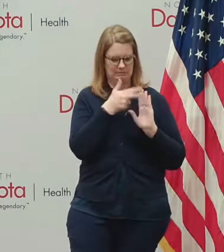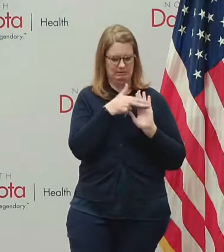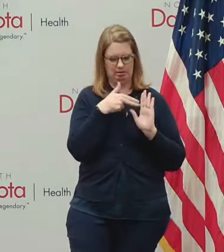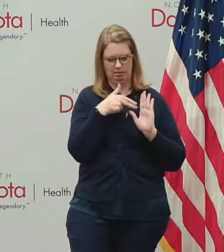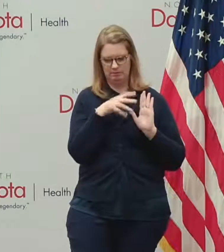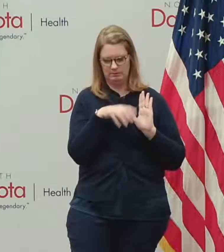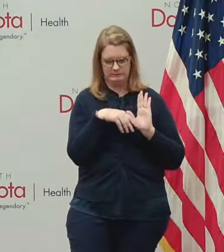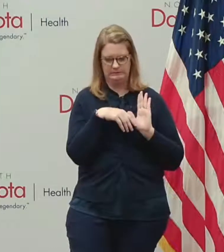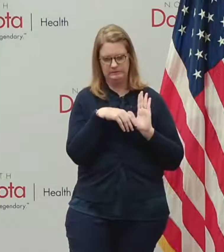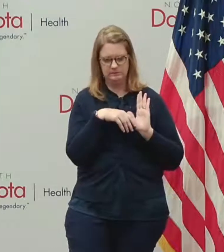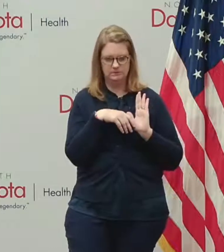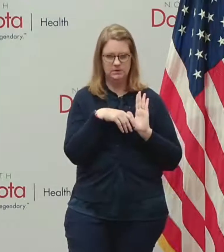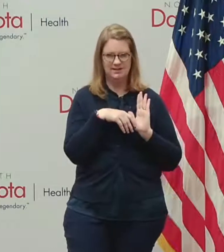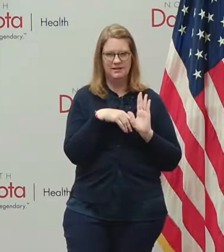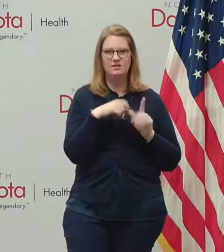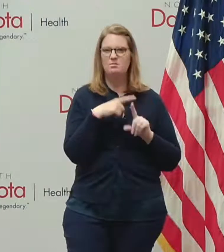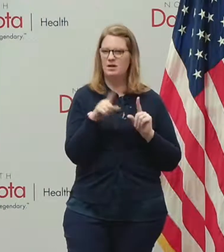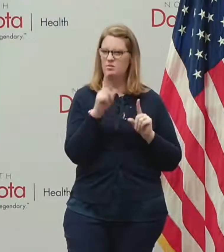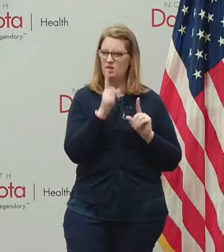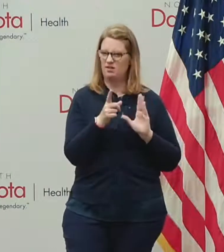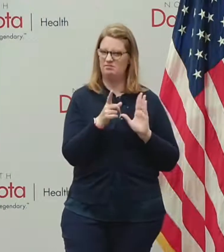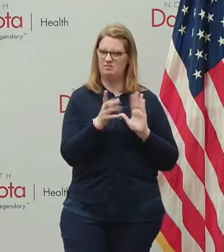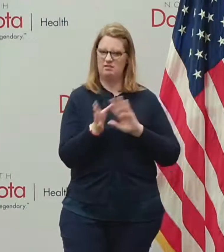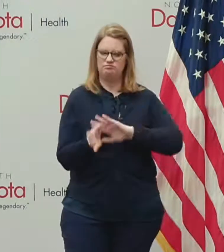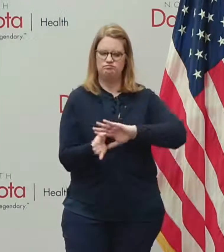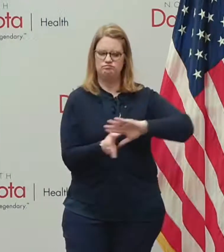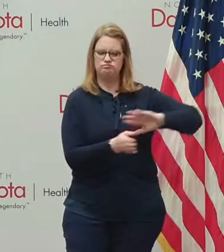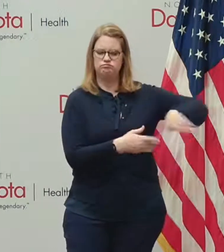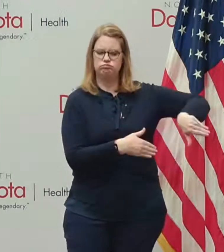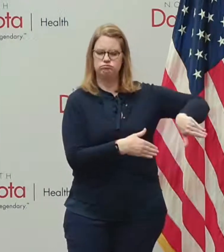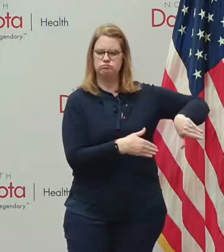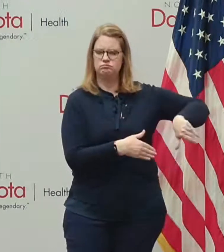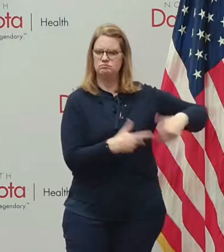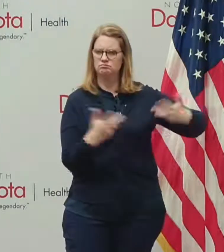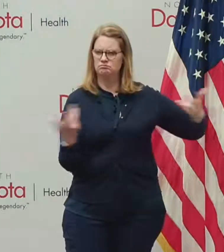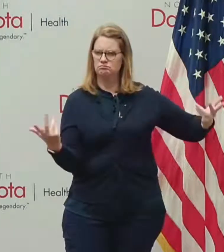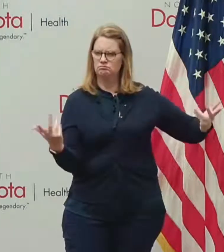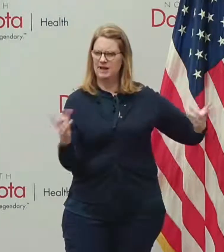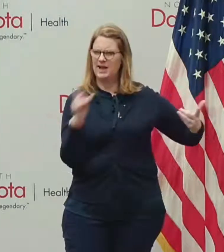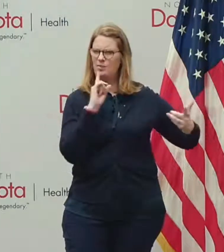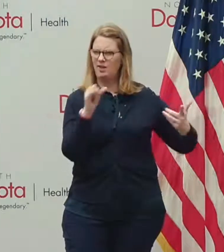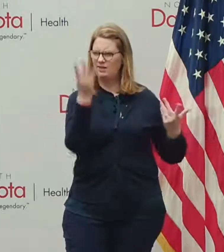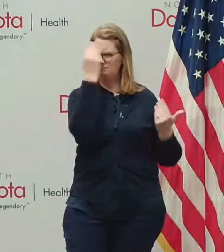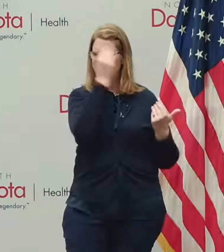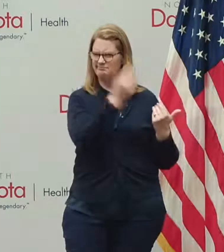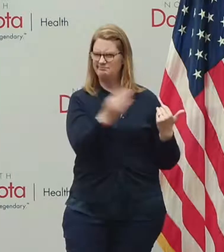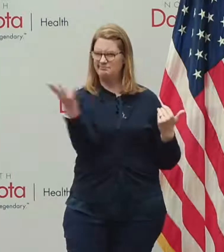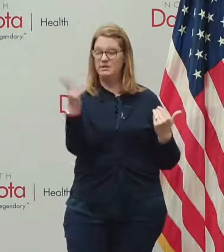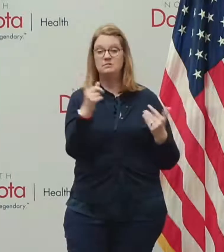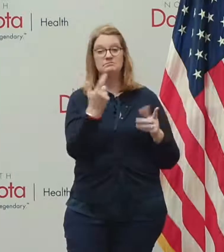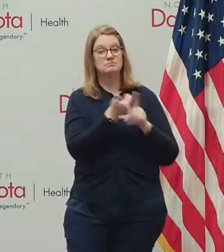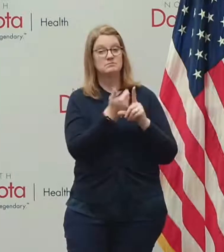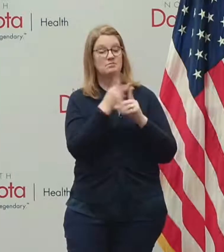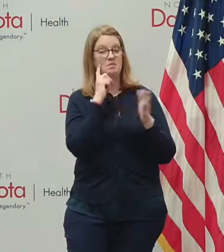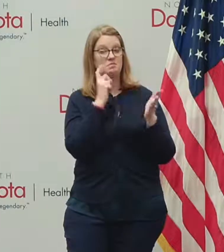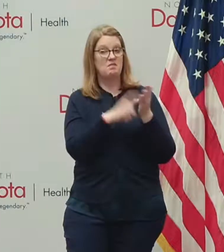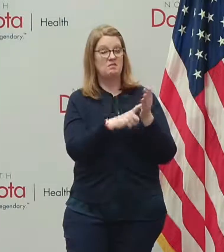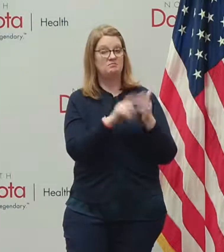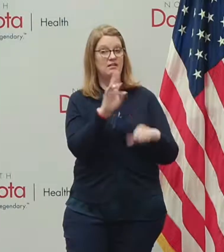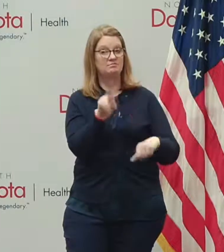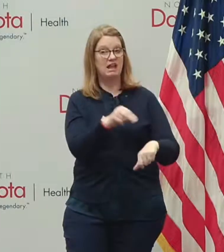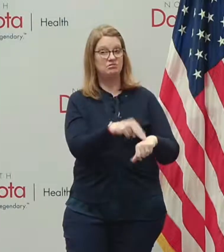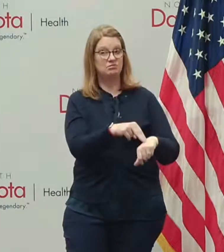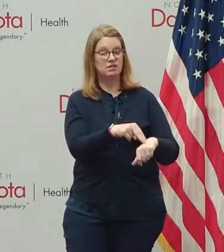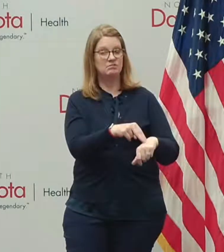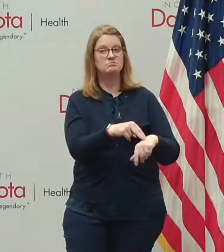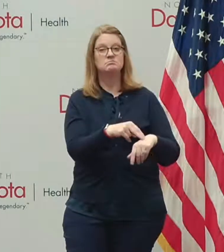something where she's helped to release that shame and stigma for tens of thousands of people. She's been recognized nationally for her work. She's